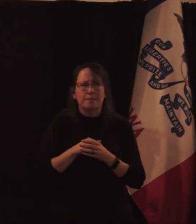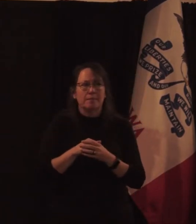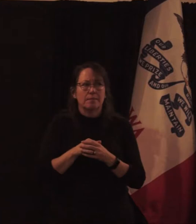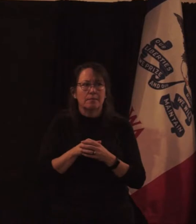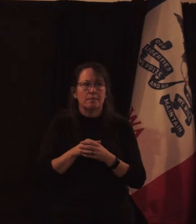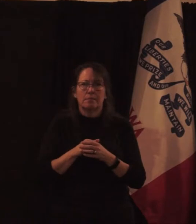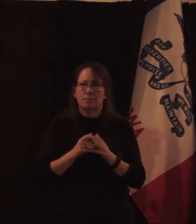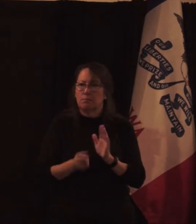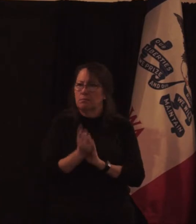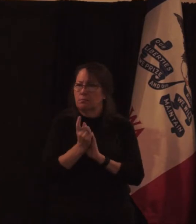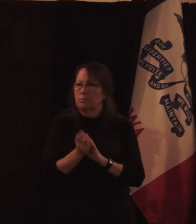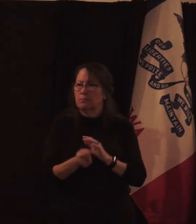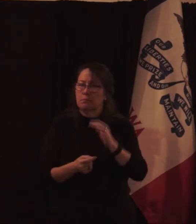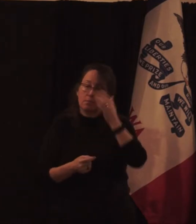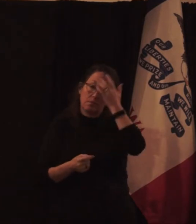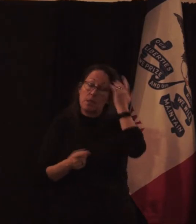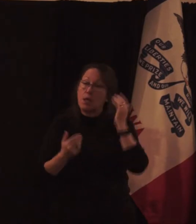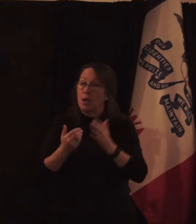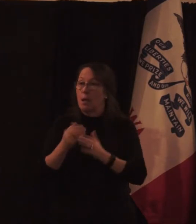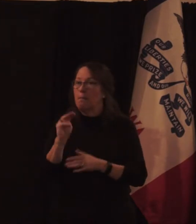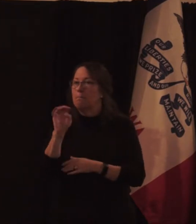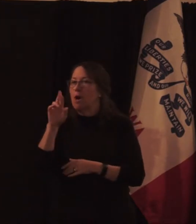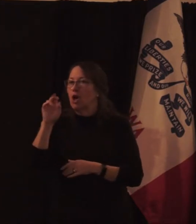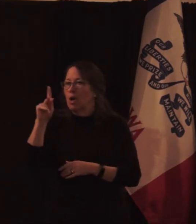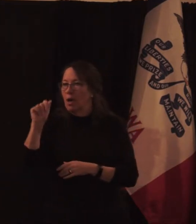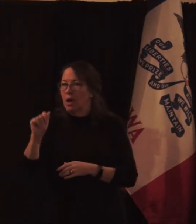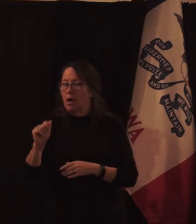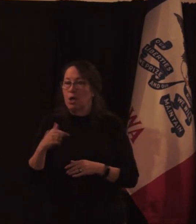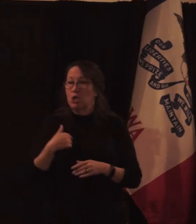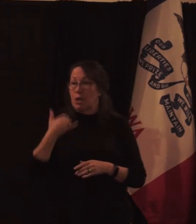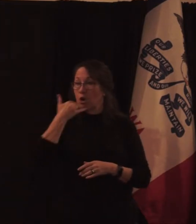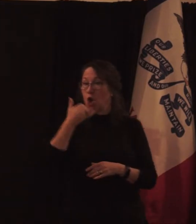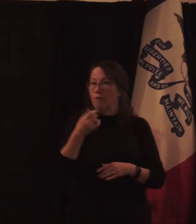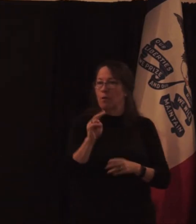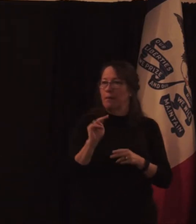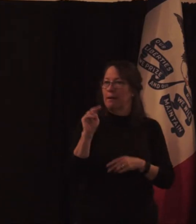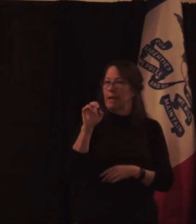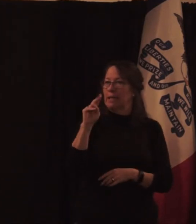kind of sudden. Before she died, she got a call from Nancy Pelosi.